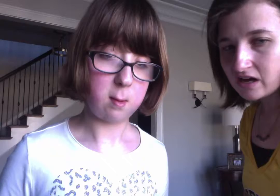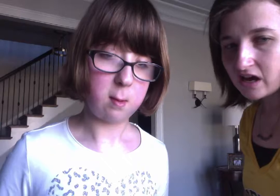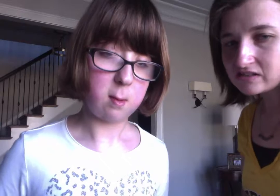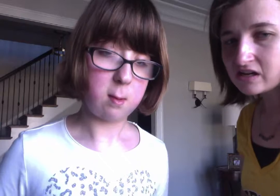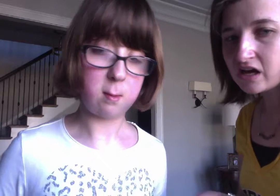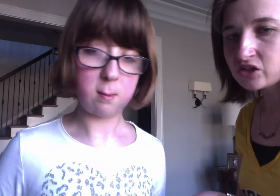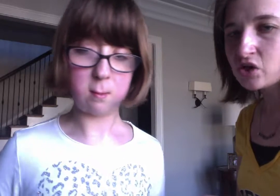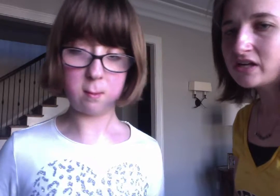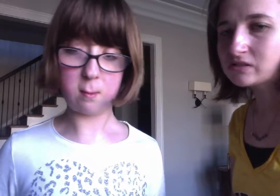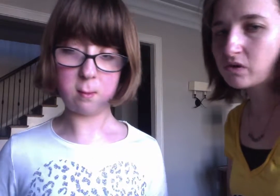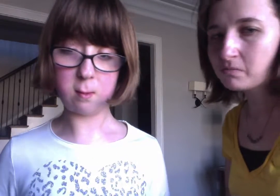There's a choice we're